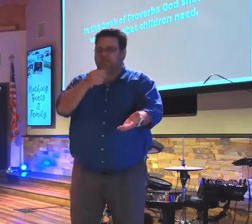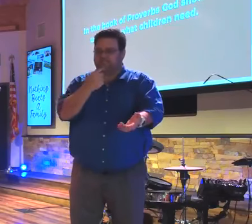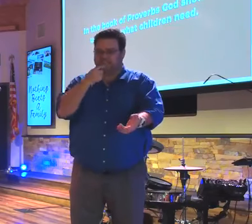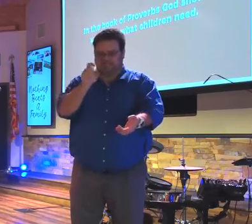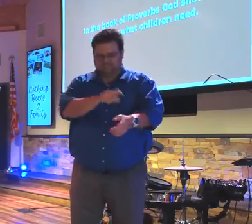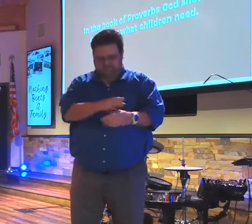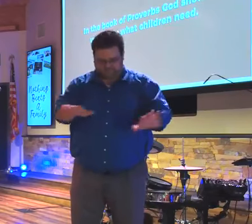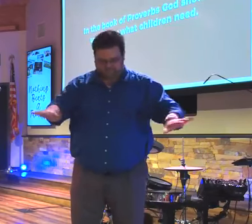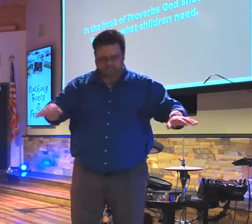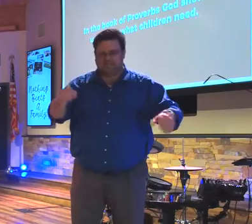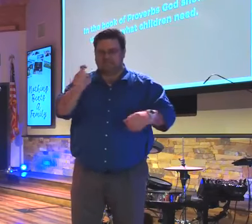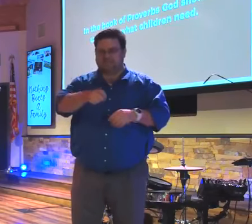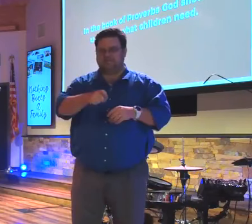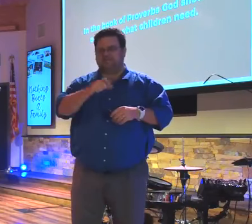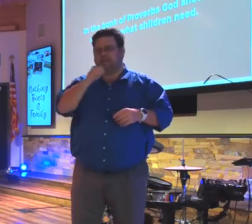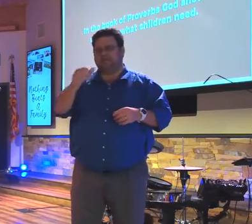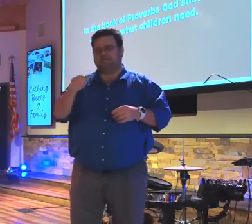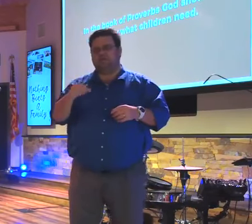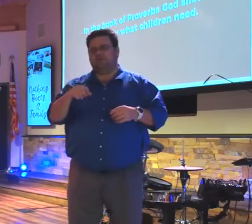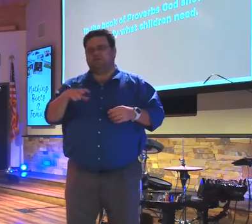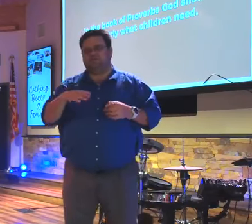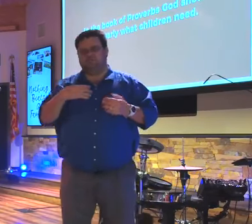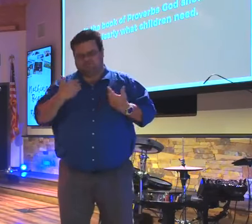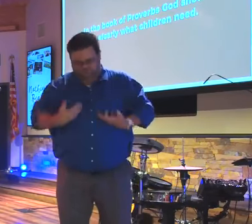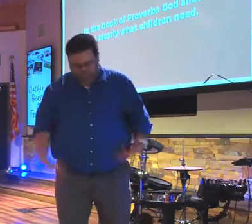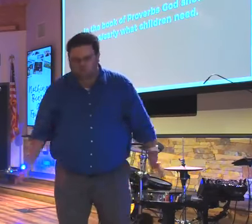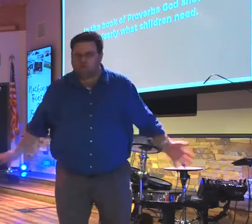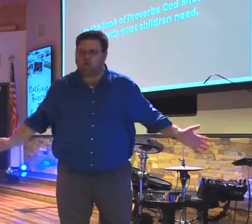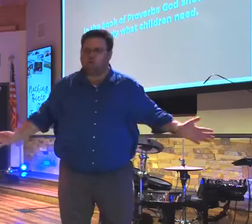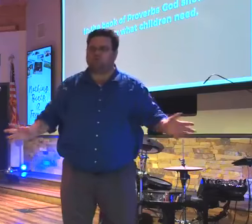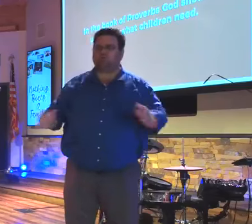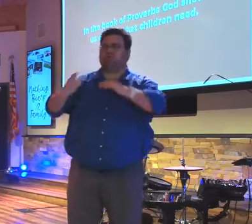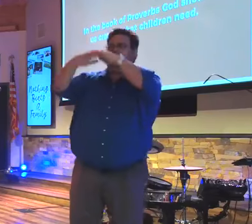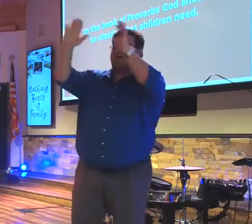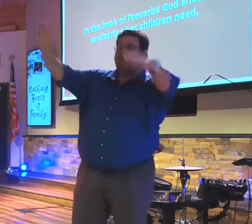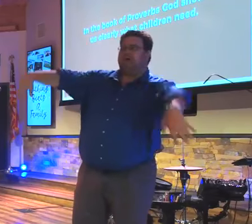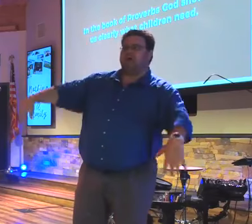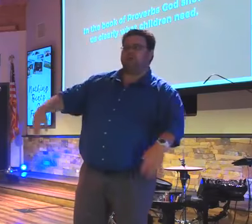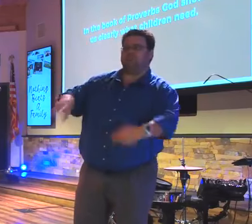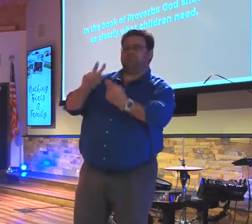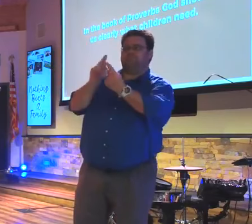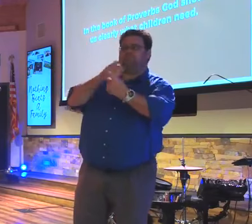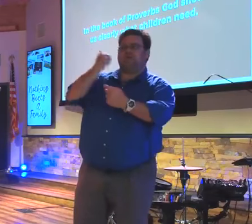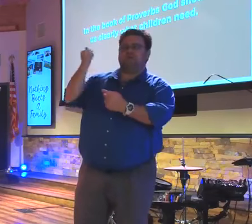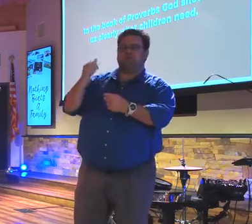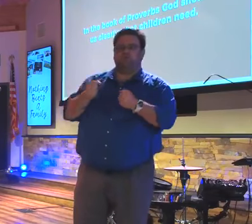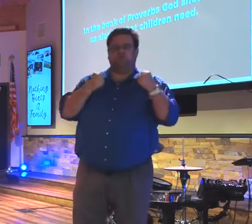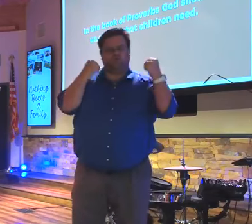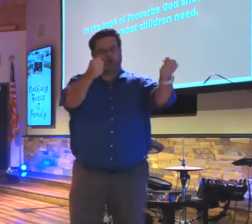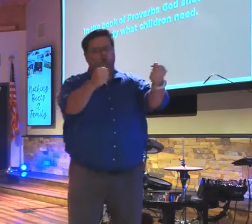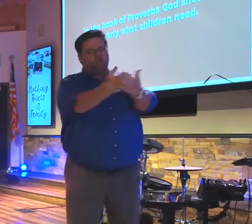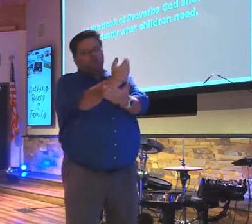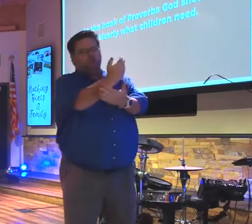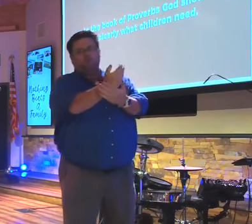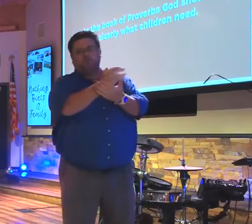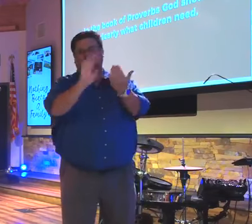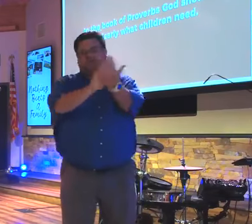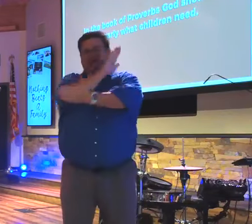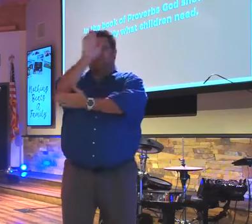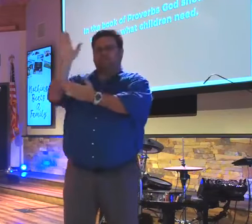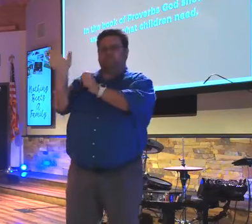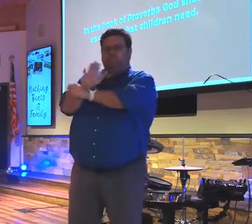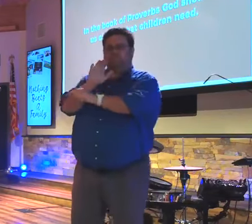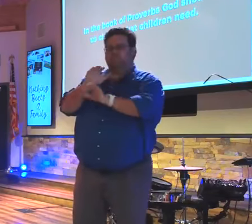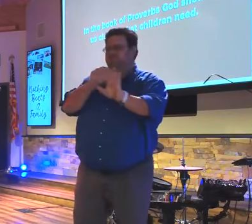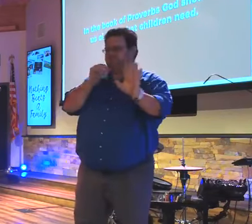kids need is not name brand clothes, a fancy house, a new car when they turn 16, or a fully funded college education.